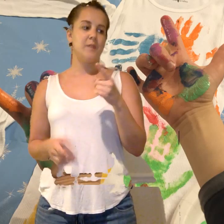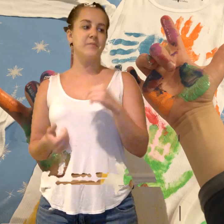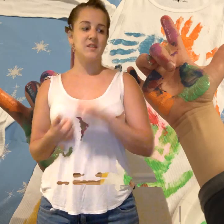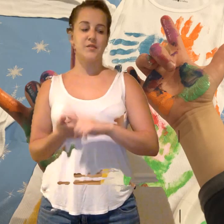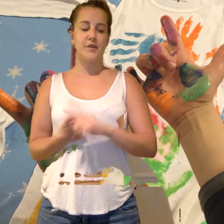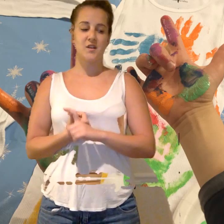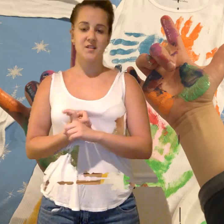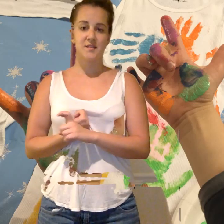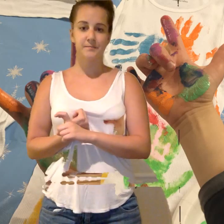is first